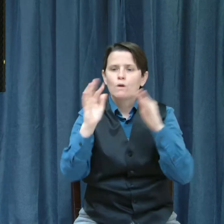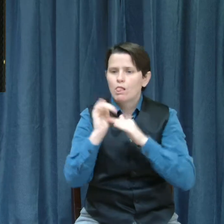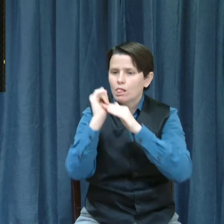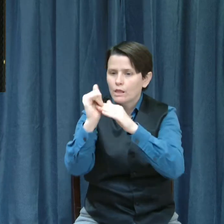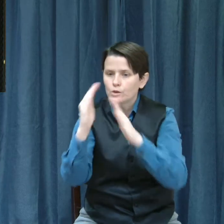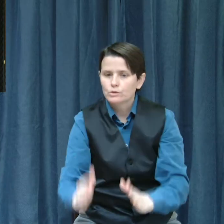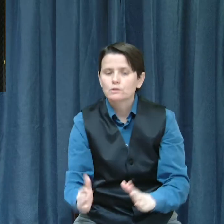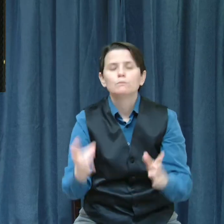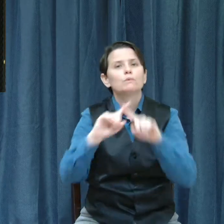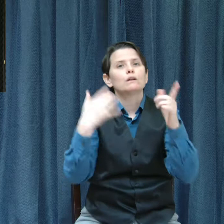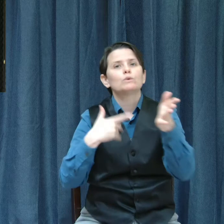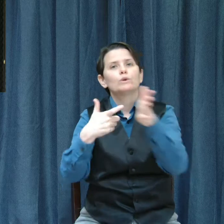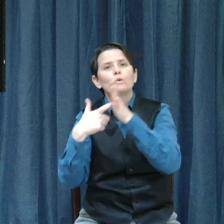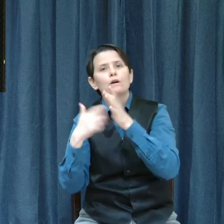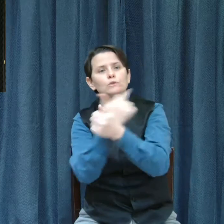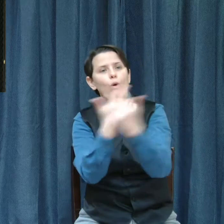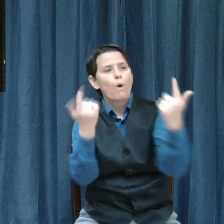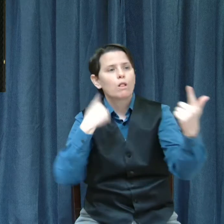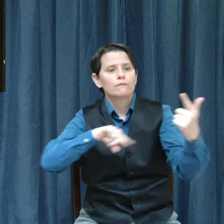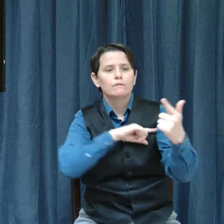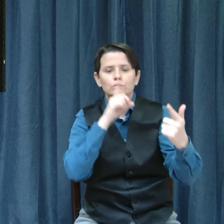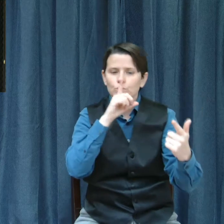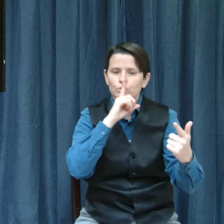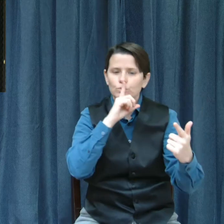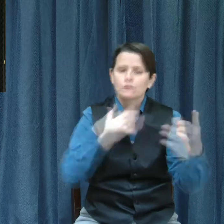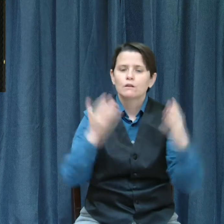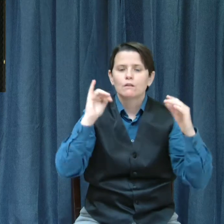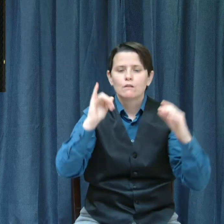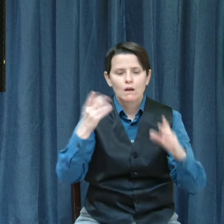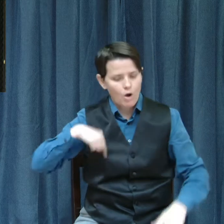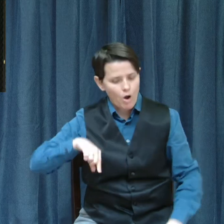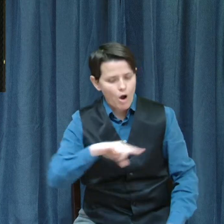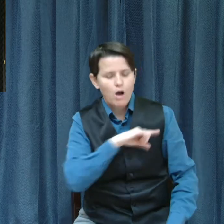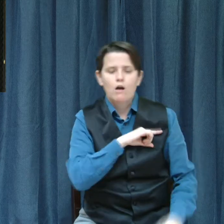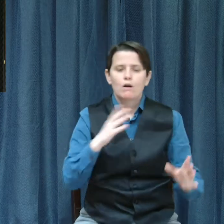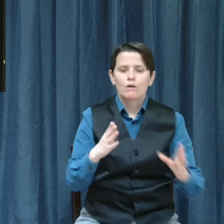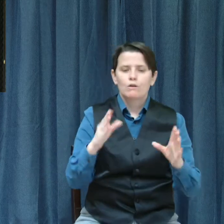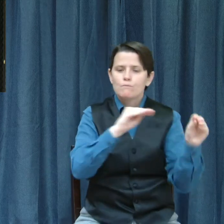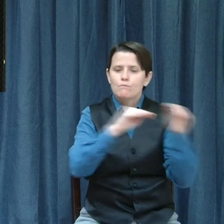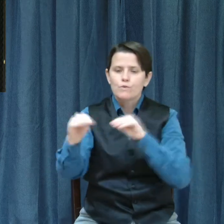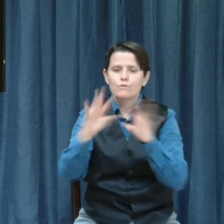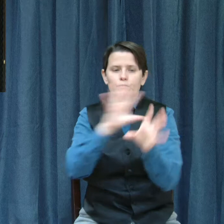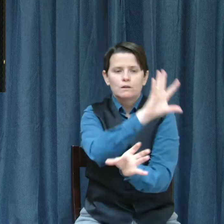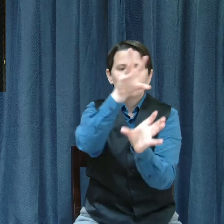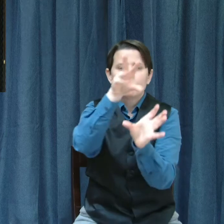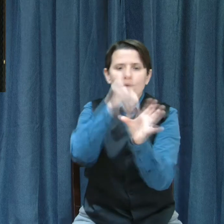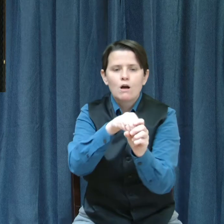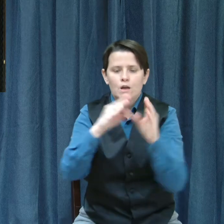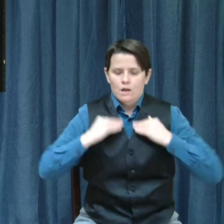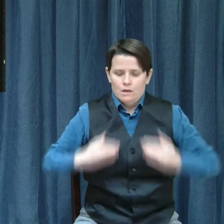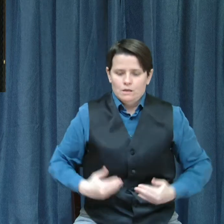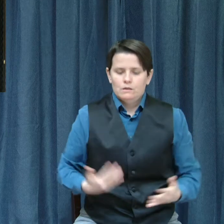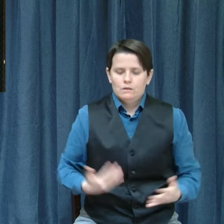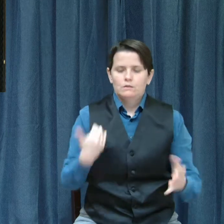of us to truly make our movement embody its greatness. The time is now to move from words